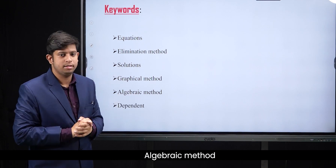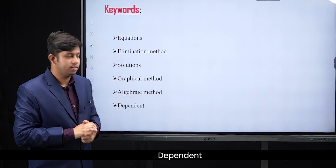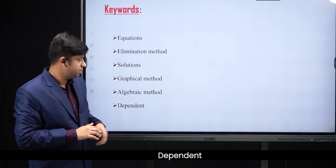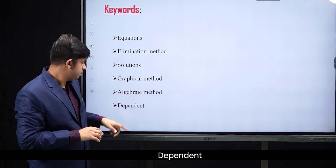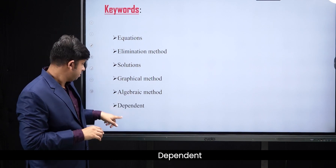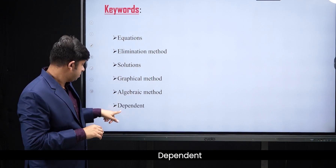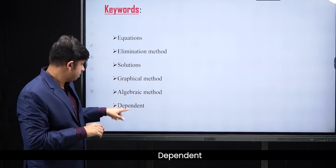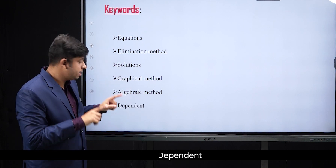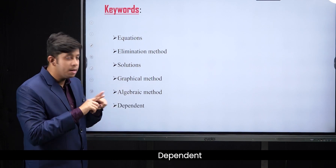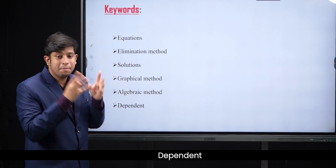dependent.